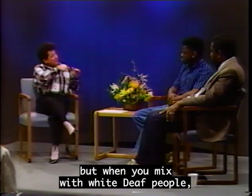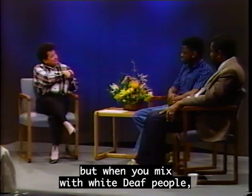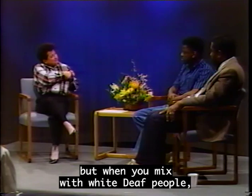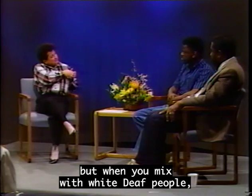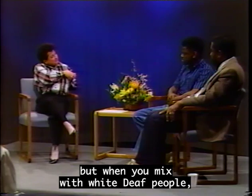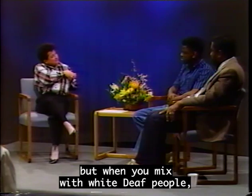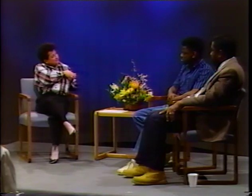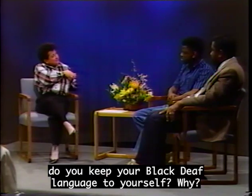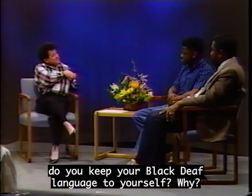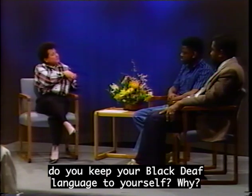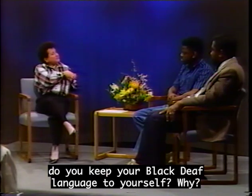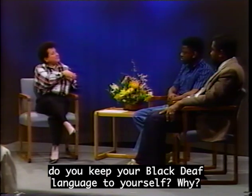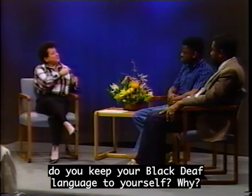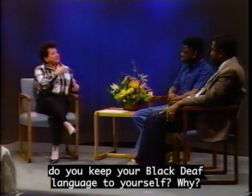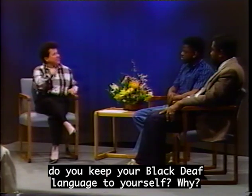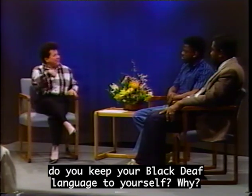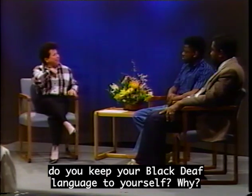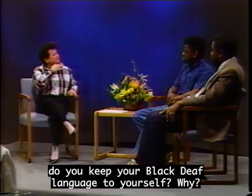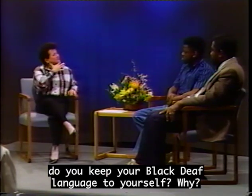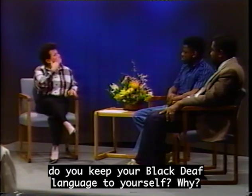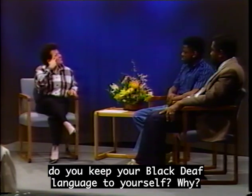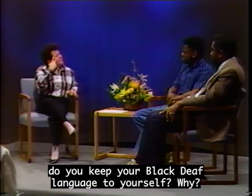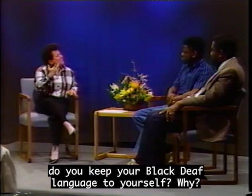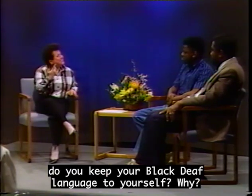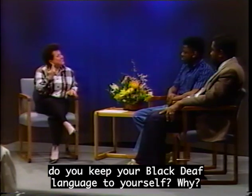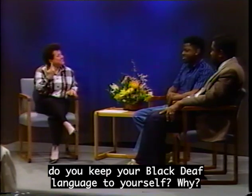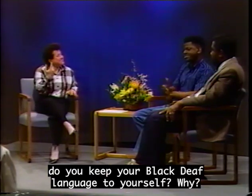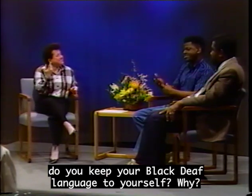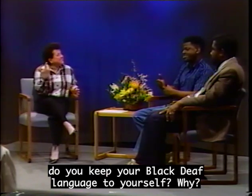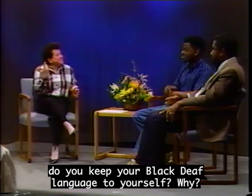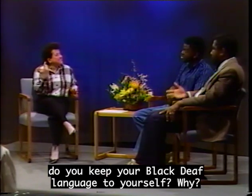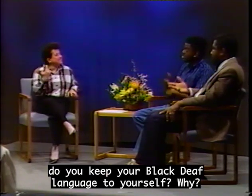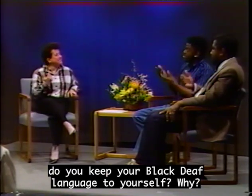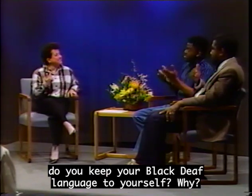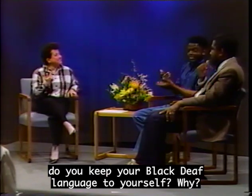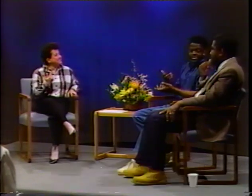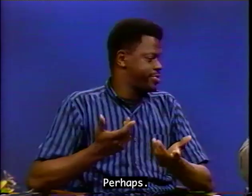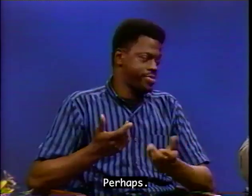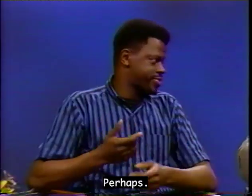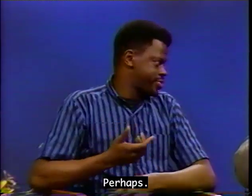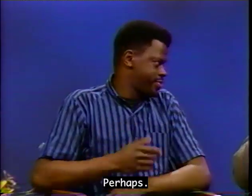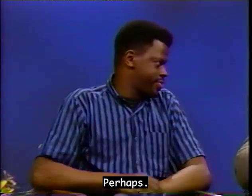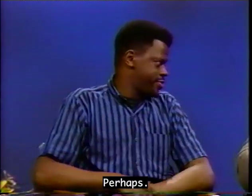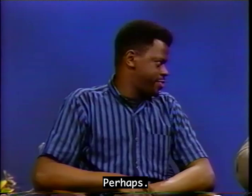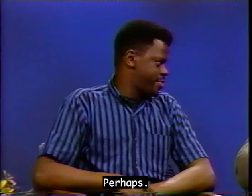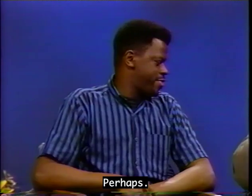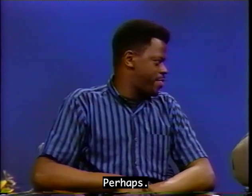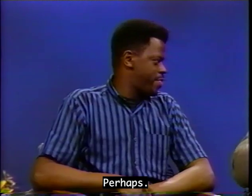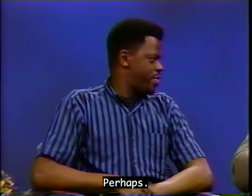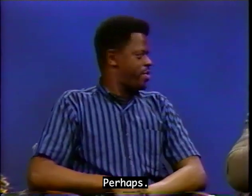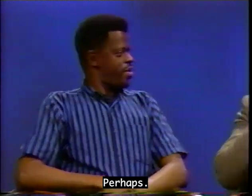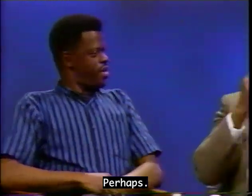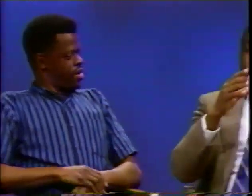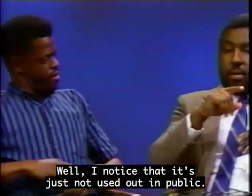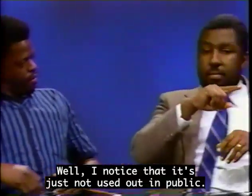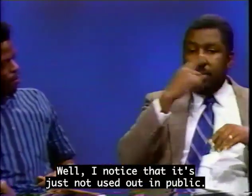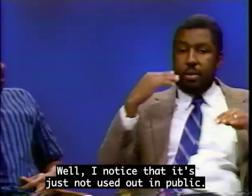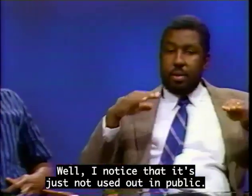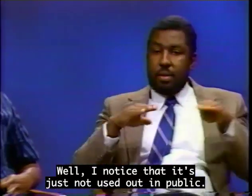people, do you keep your black deaf language to yourself? Why? Perhaps. Well, I noticed that it's